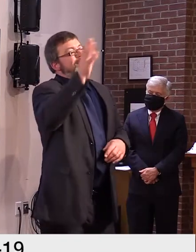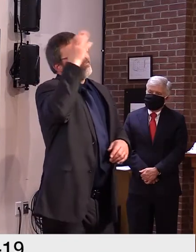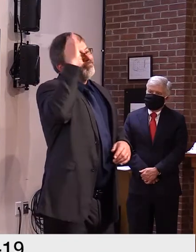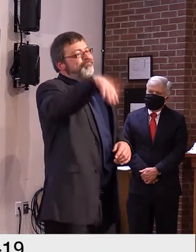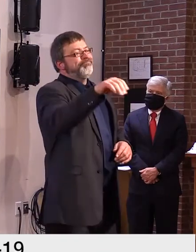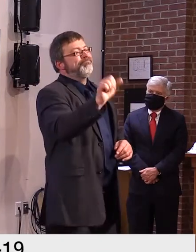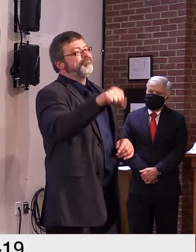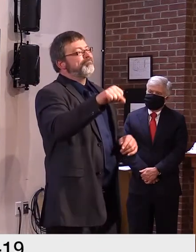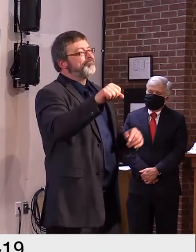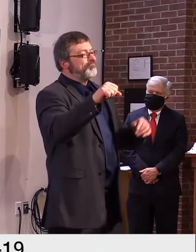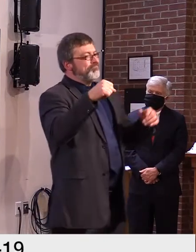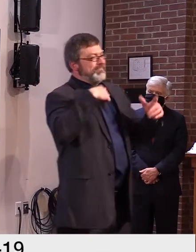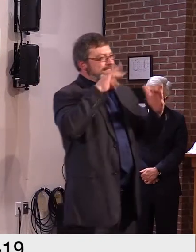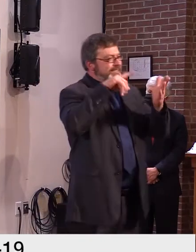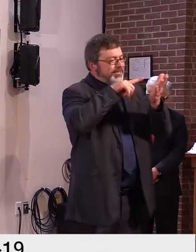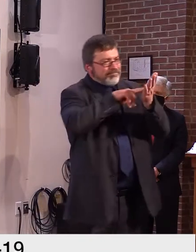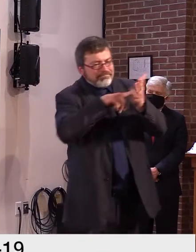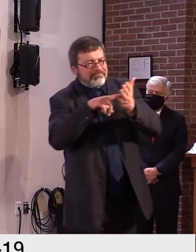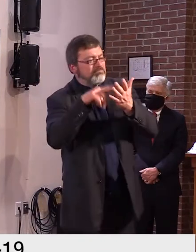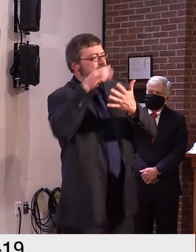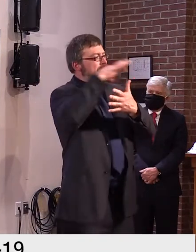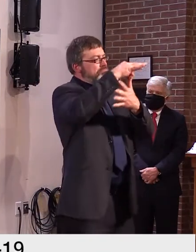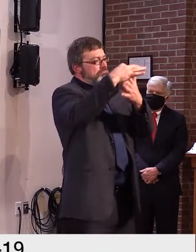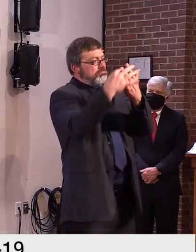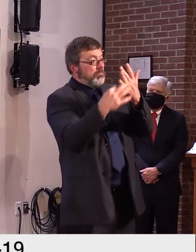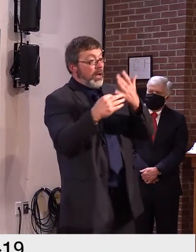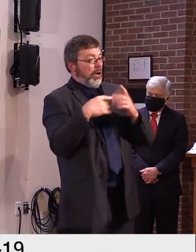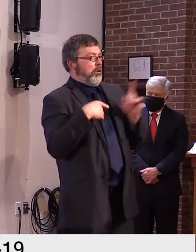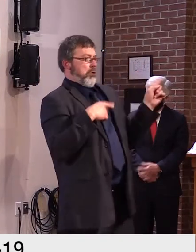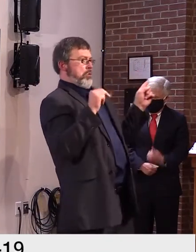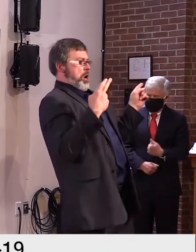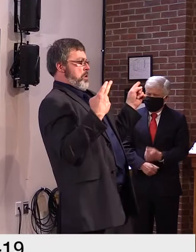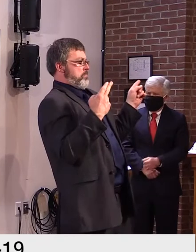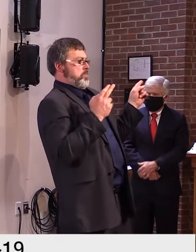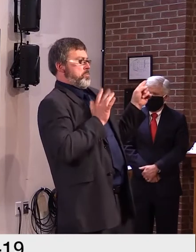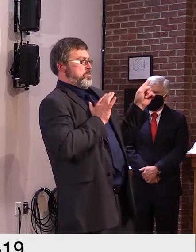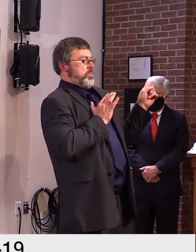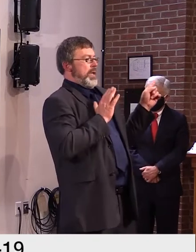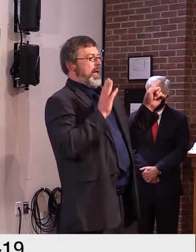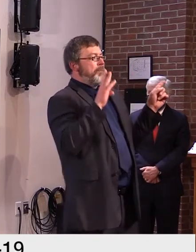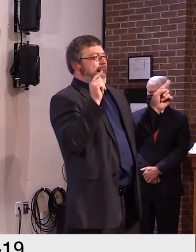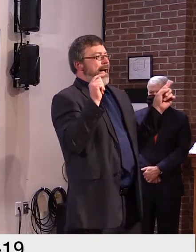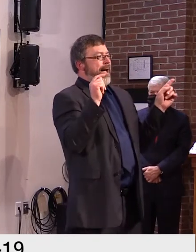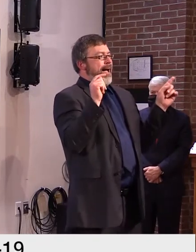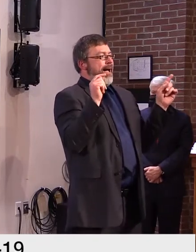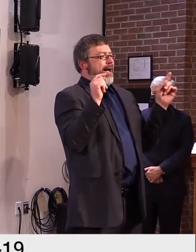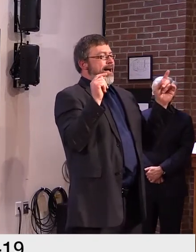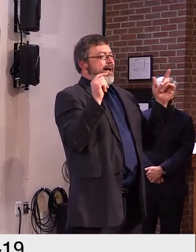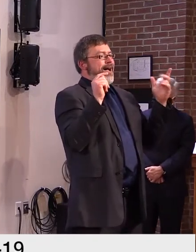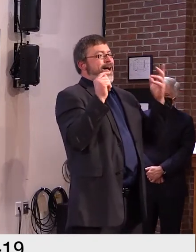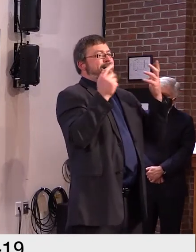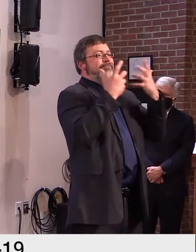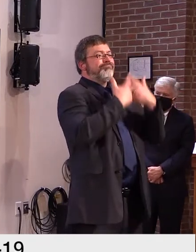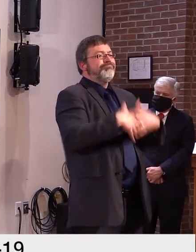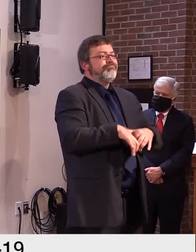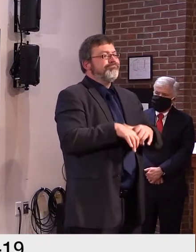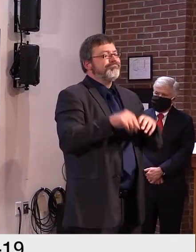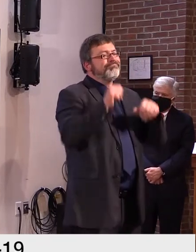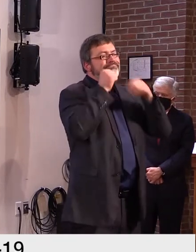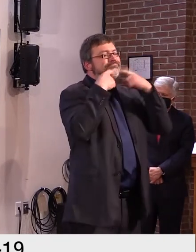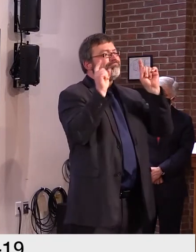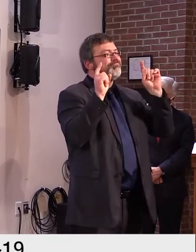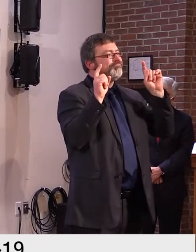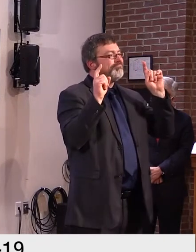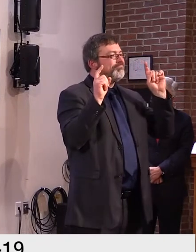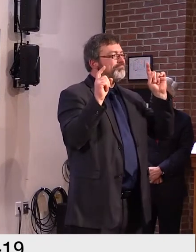Haverhill one was an option, but for whatever reason, it did not work out. I think Secretary Smith can answer that further,